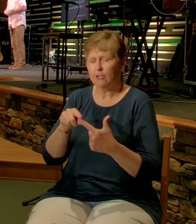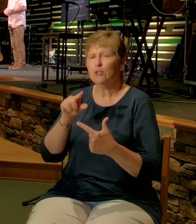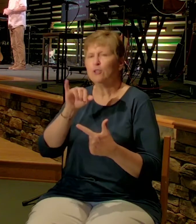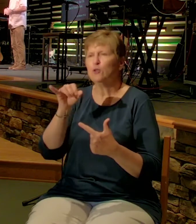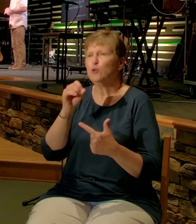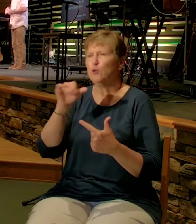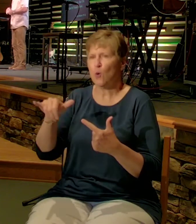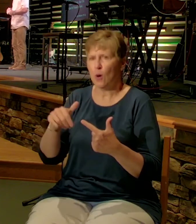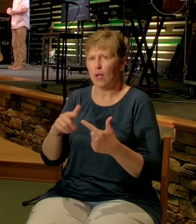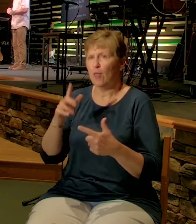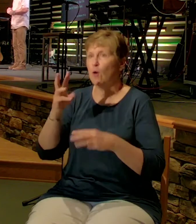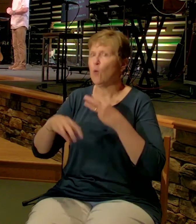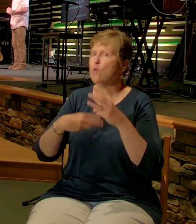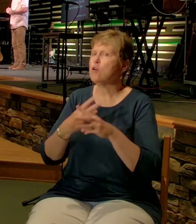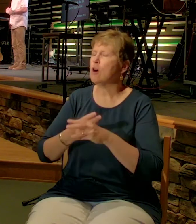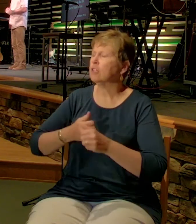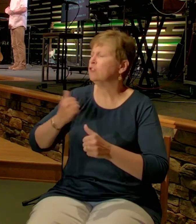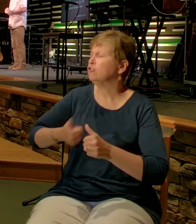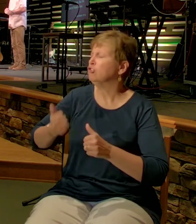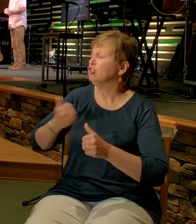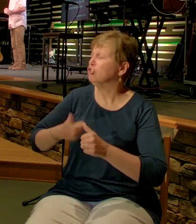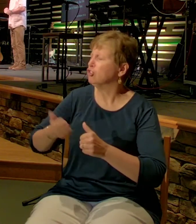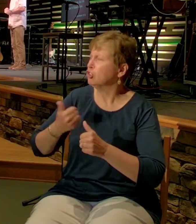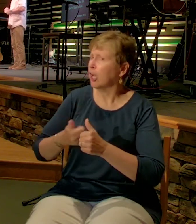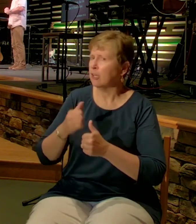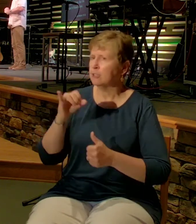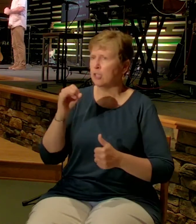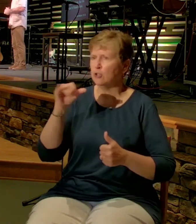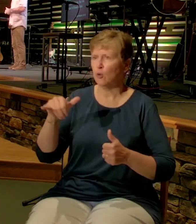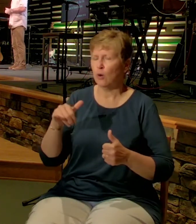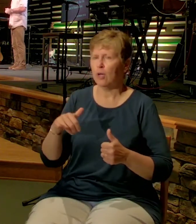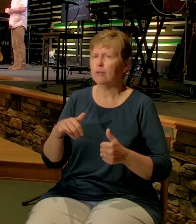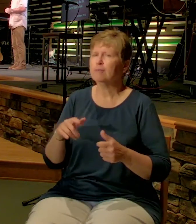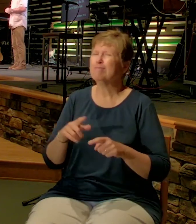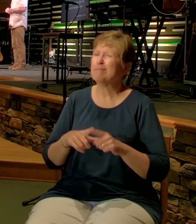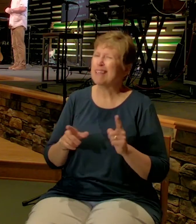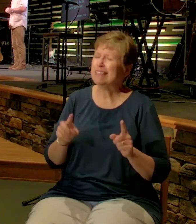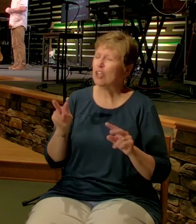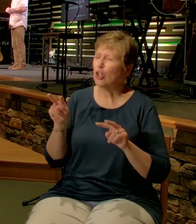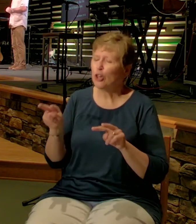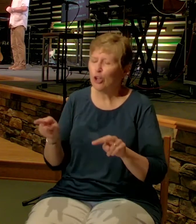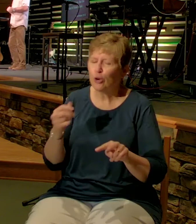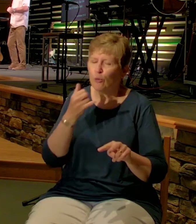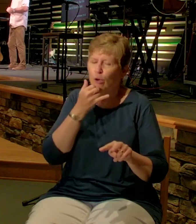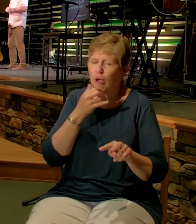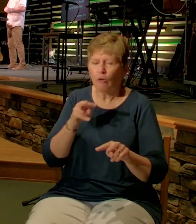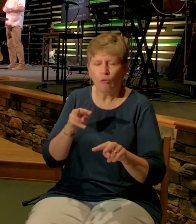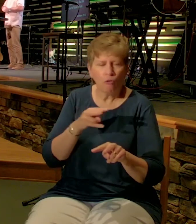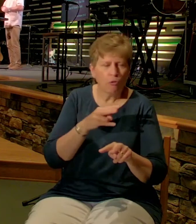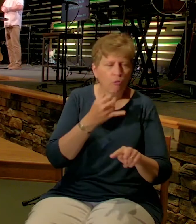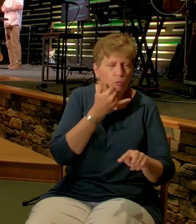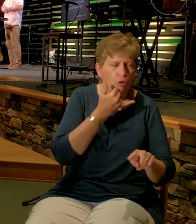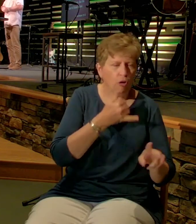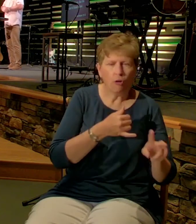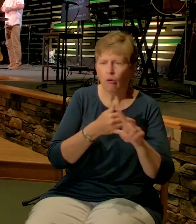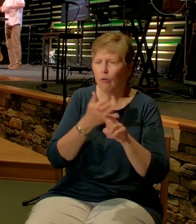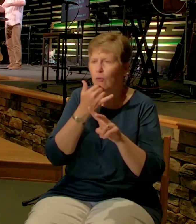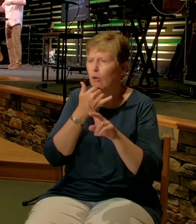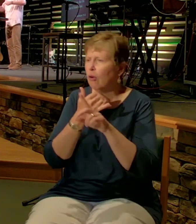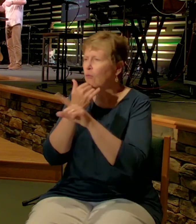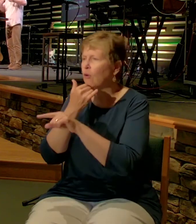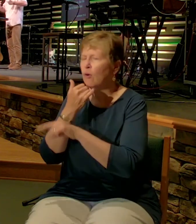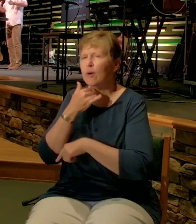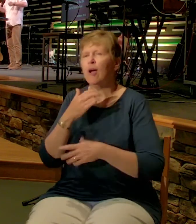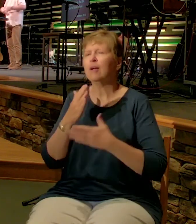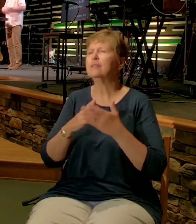is chasing after and looking in all the wrong places. And sometimes people call it